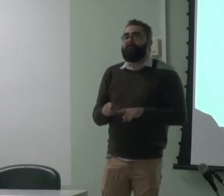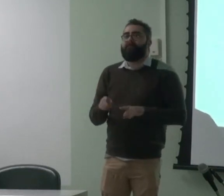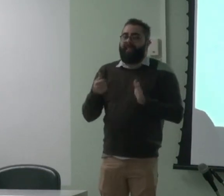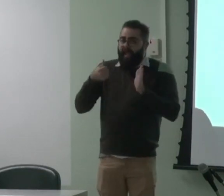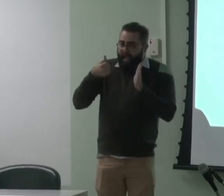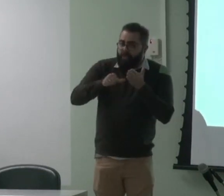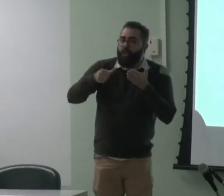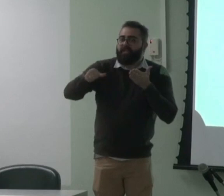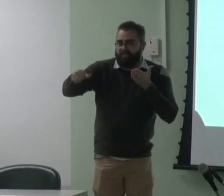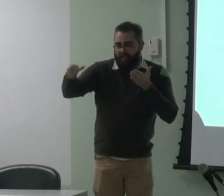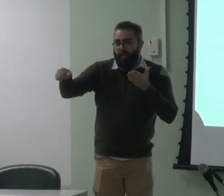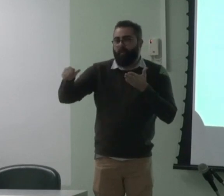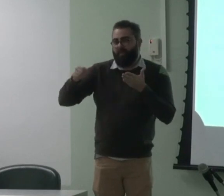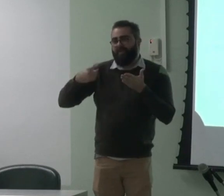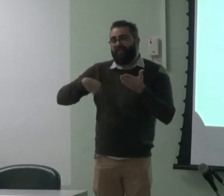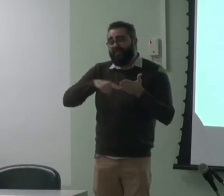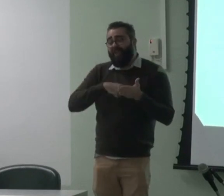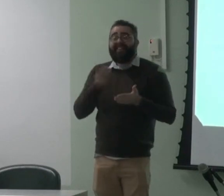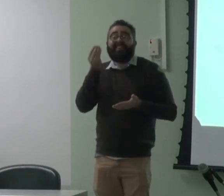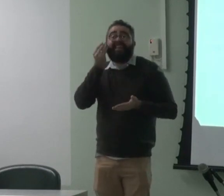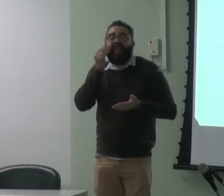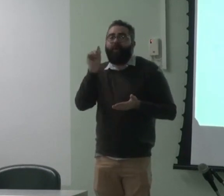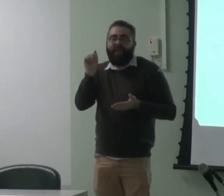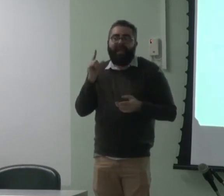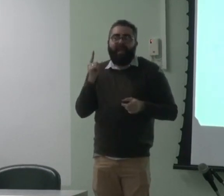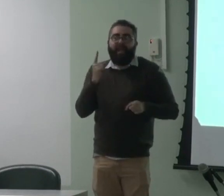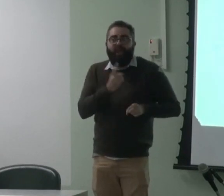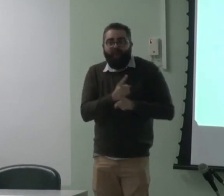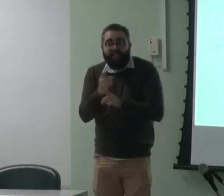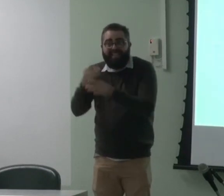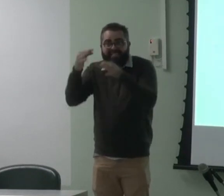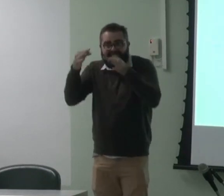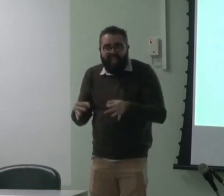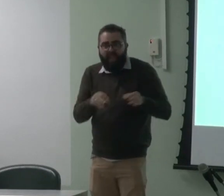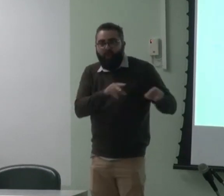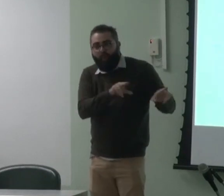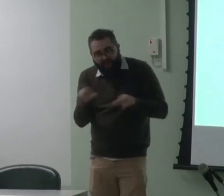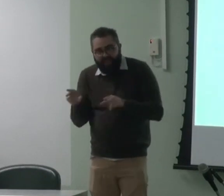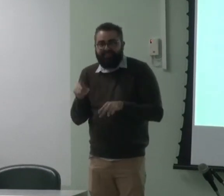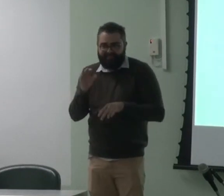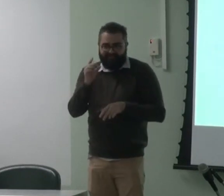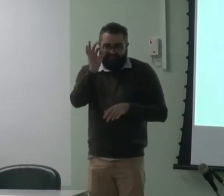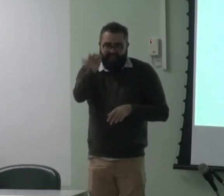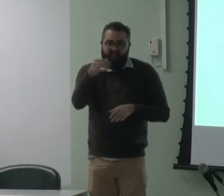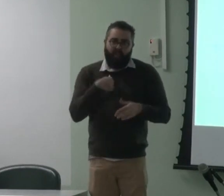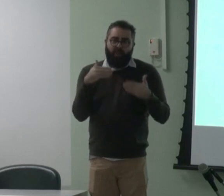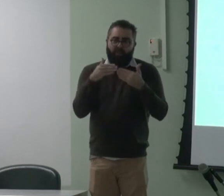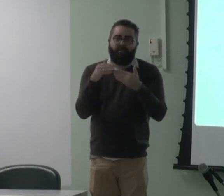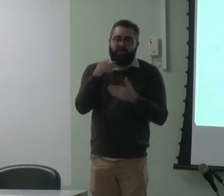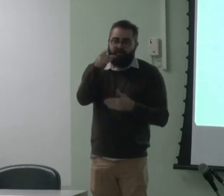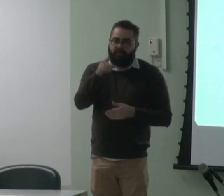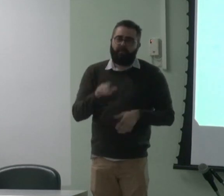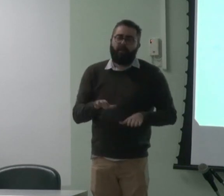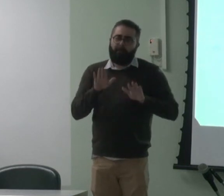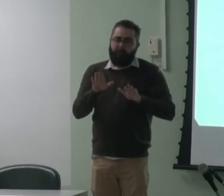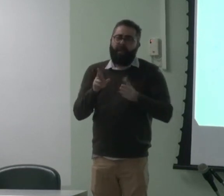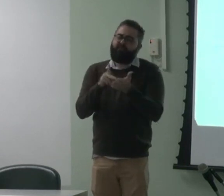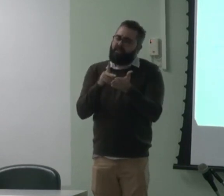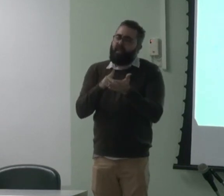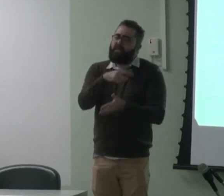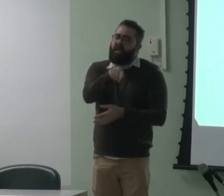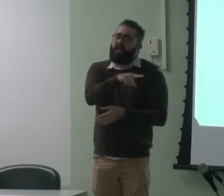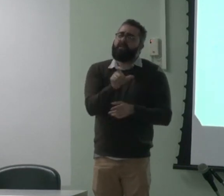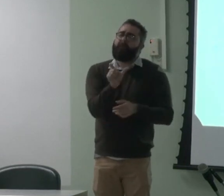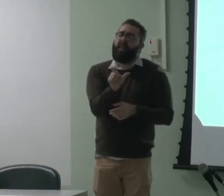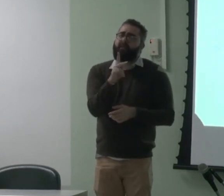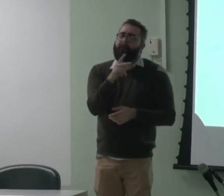annotations which try to figure out what the meaning of the sentences is, rather than for this morphological data. So Dan, if you want